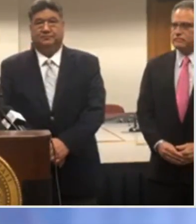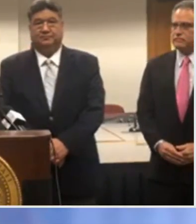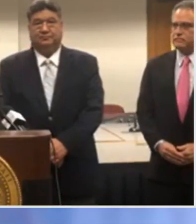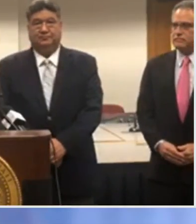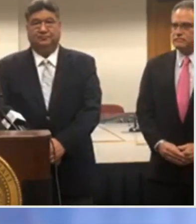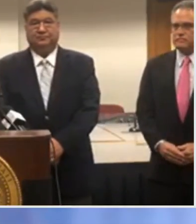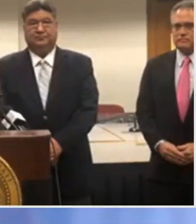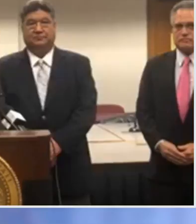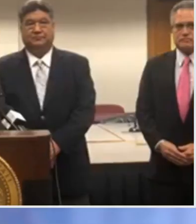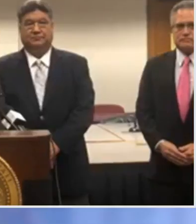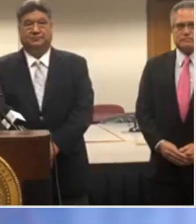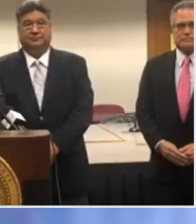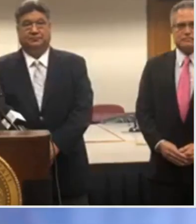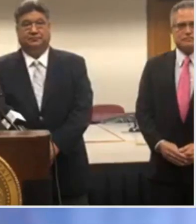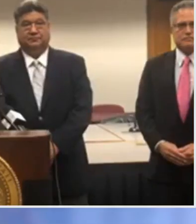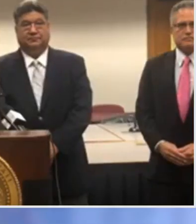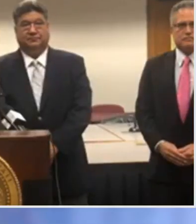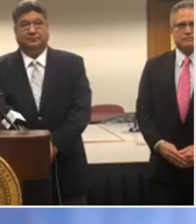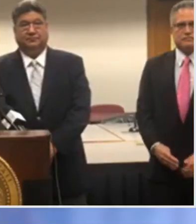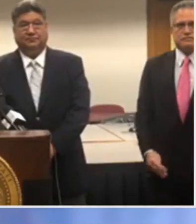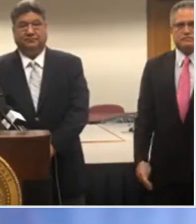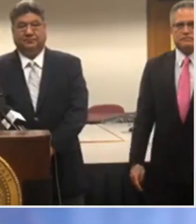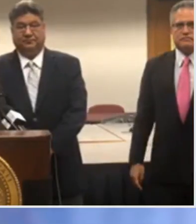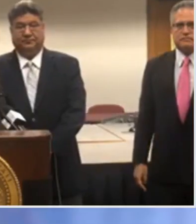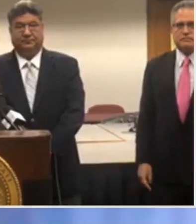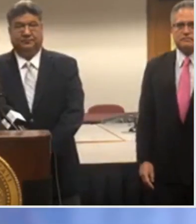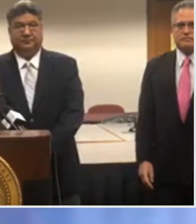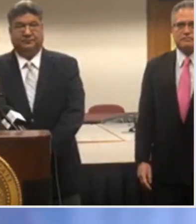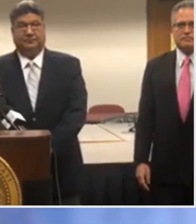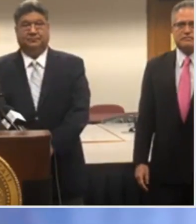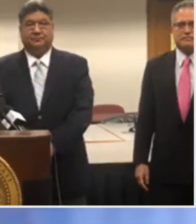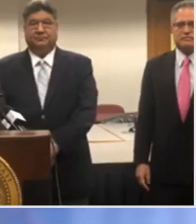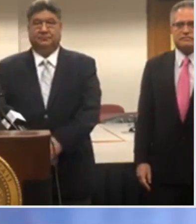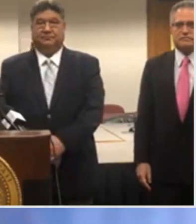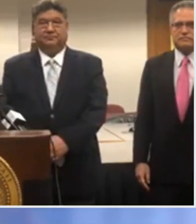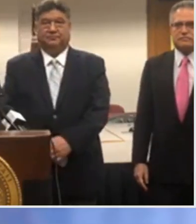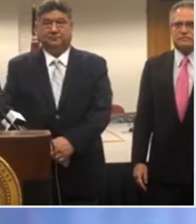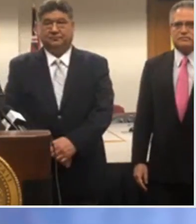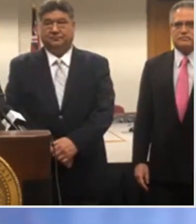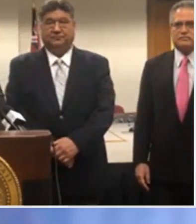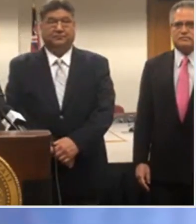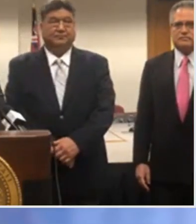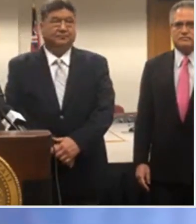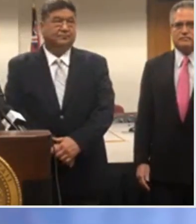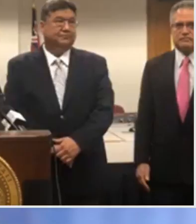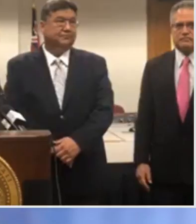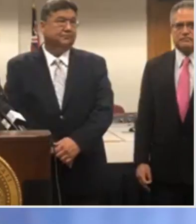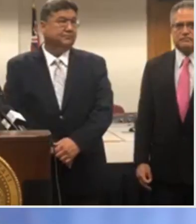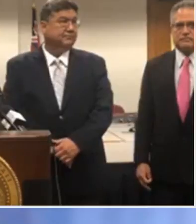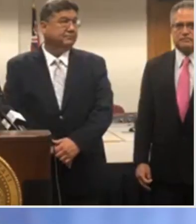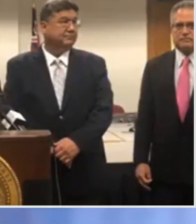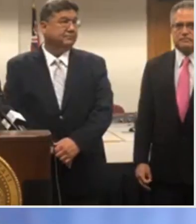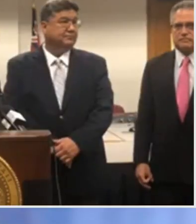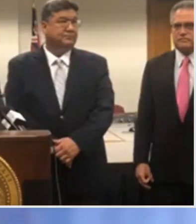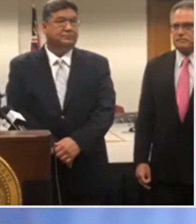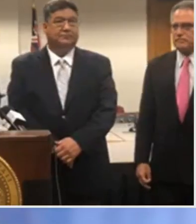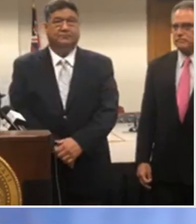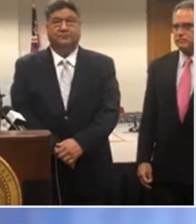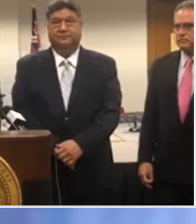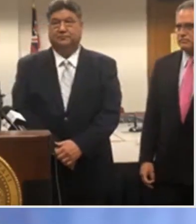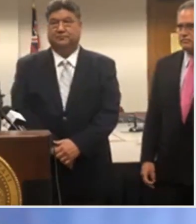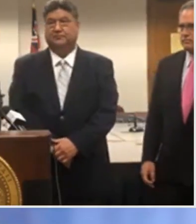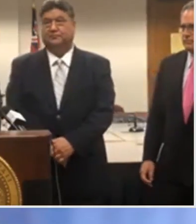Concurrent Resolution number 242, which suspends our session beginning tomorrow. The resolution does